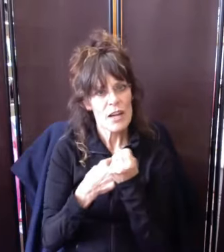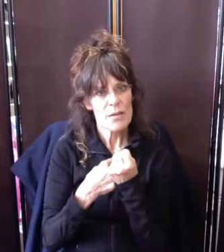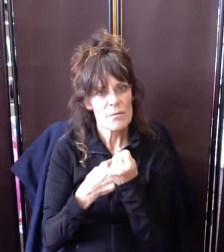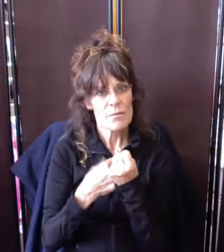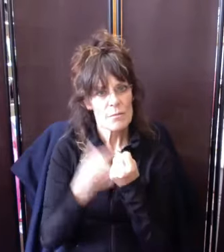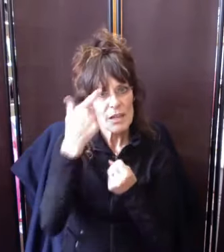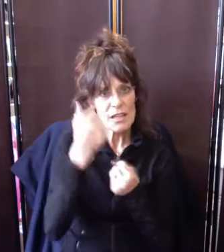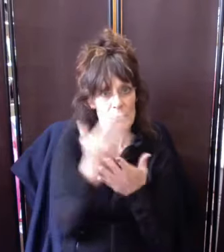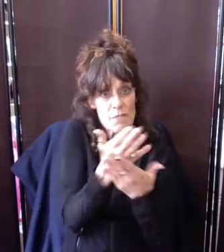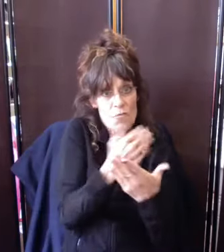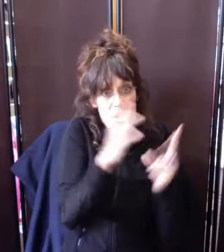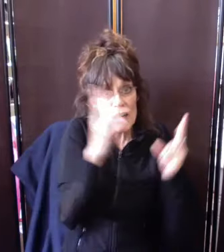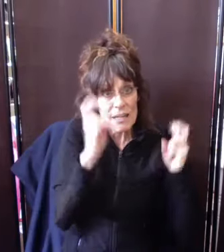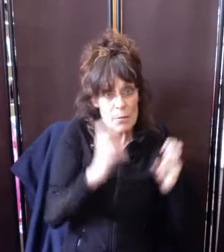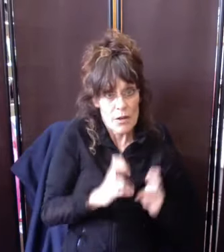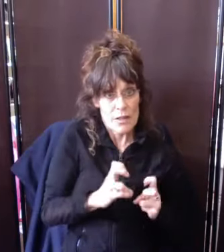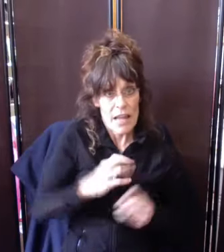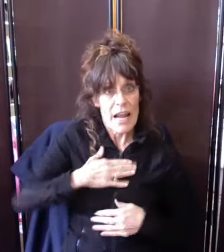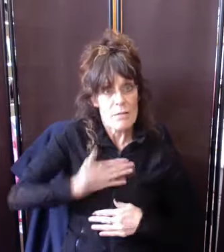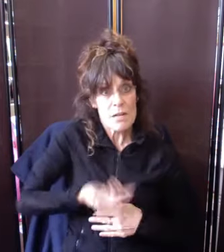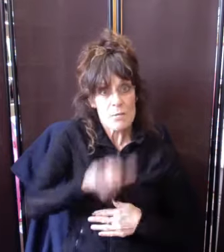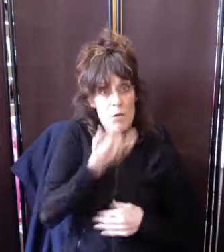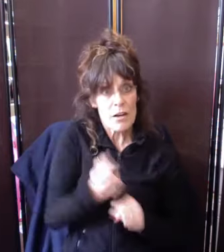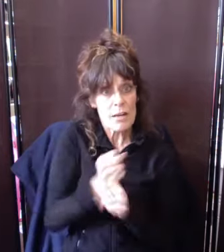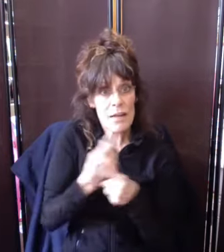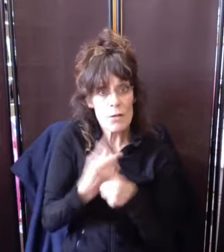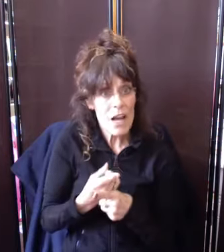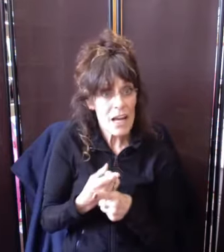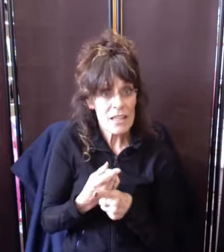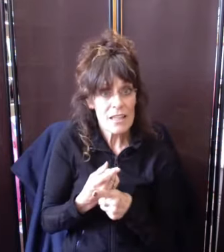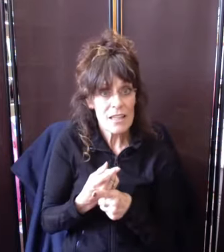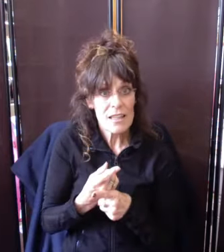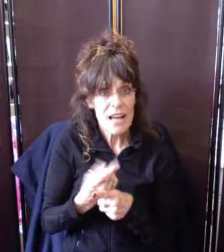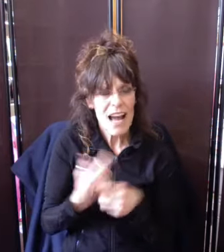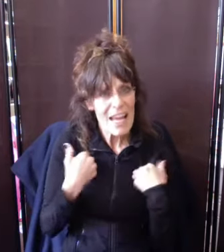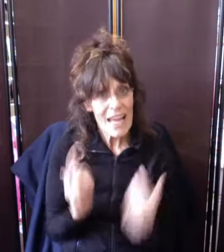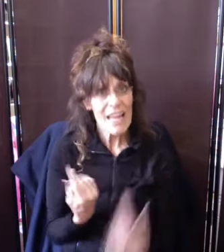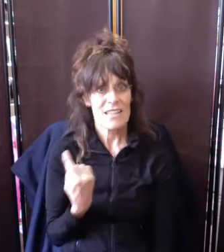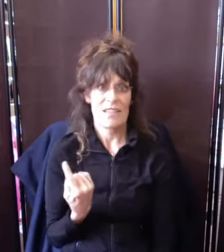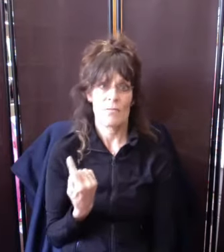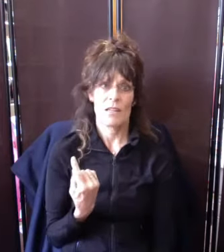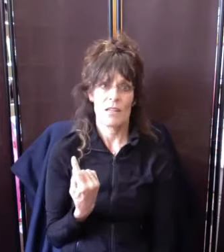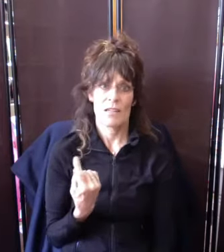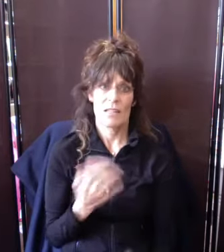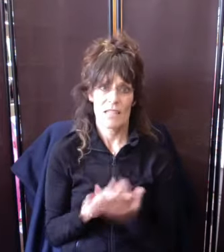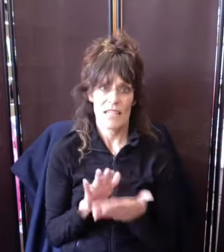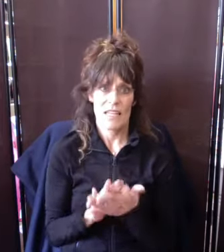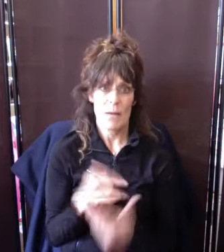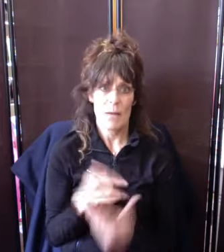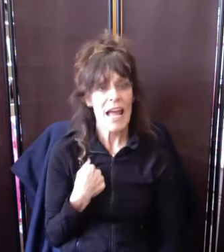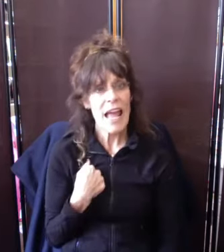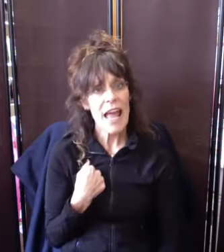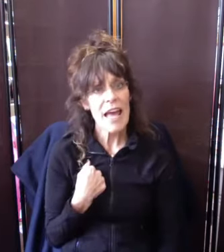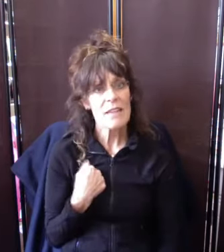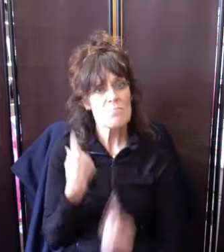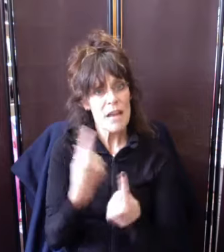made amends to them. Because the truth is that I did have something to clean up. I had made mistakes. And the biggest mistake was